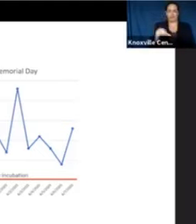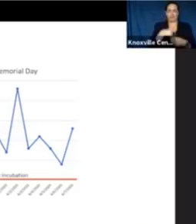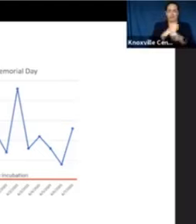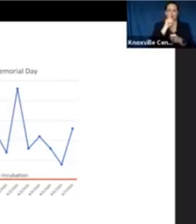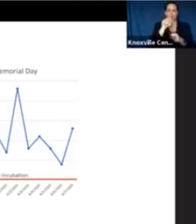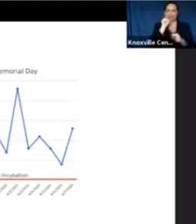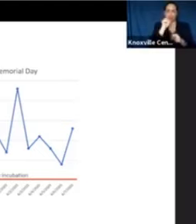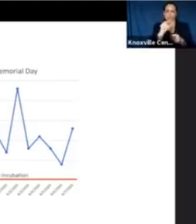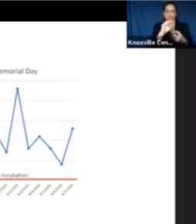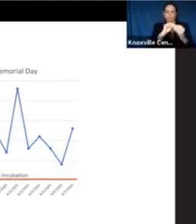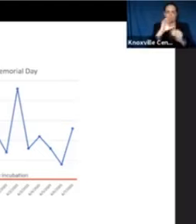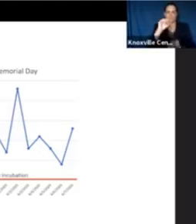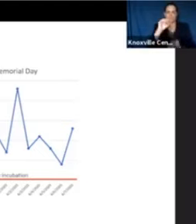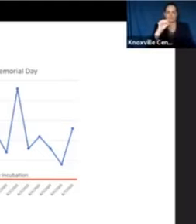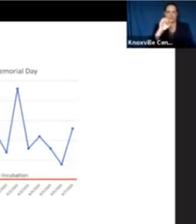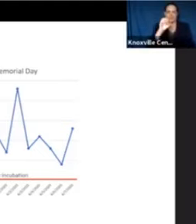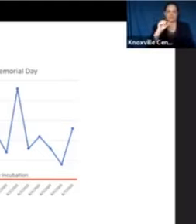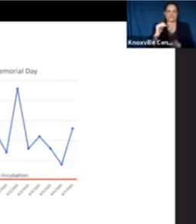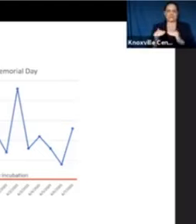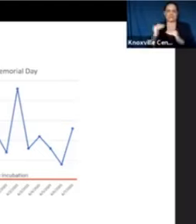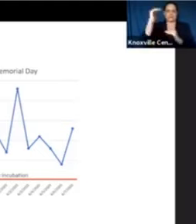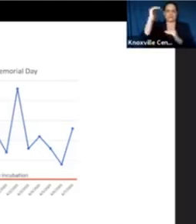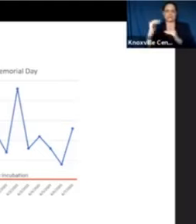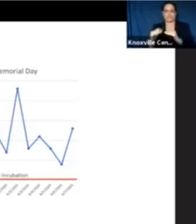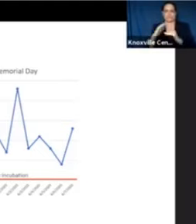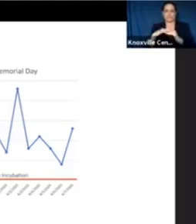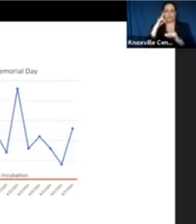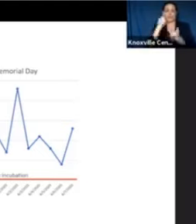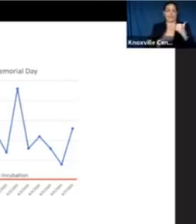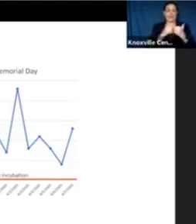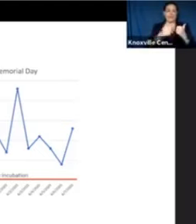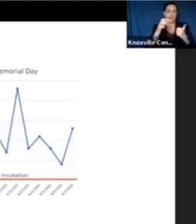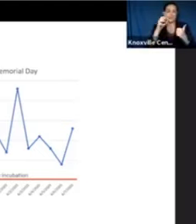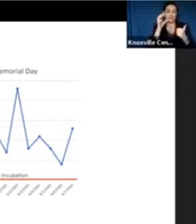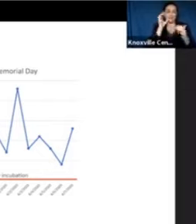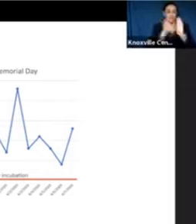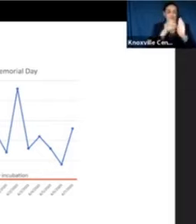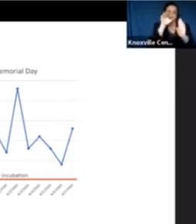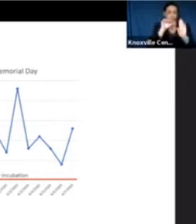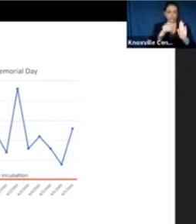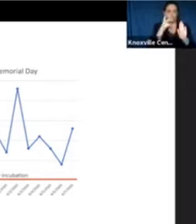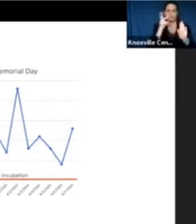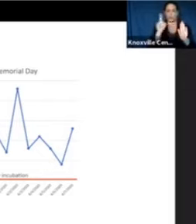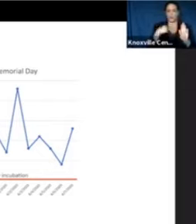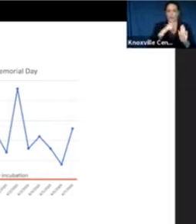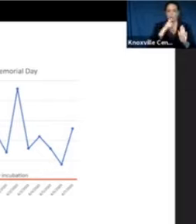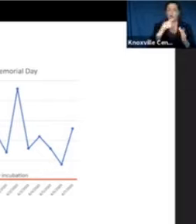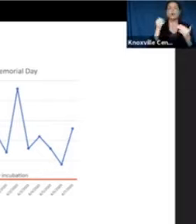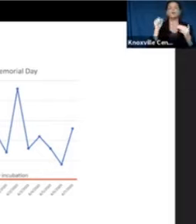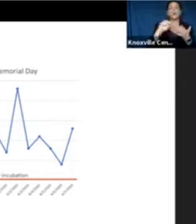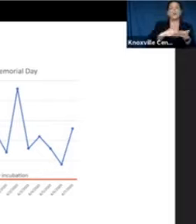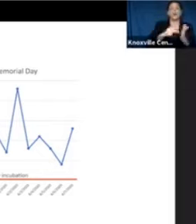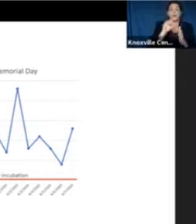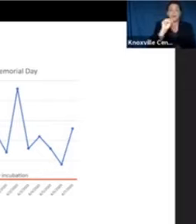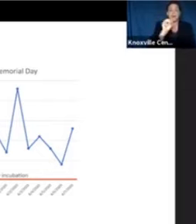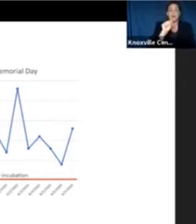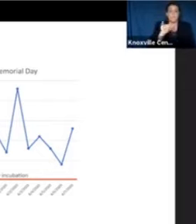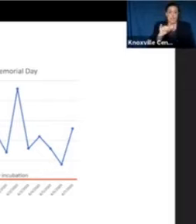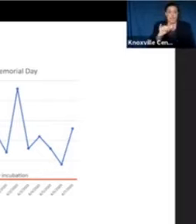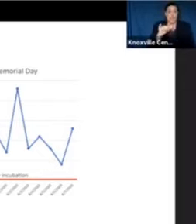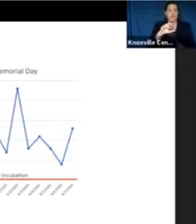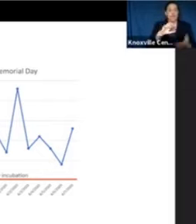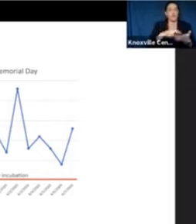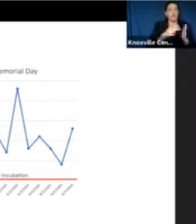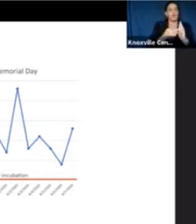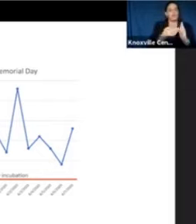of cases on each of these graphs so you can kind of see where we stand. So in May, things were really starting to